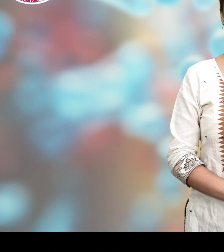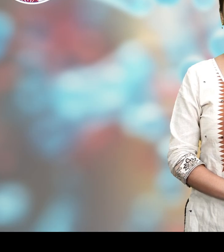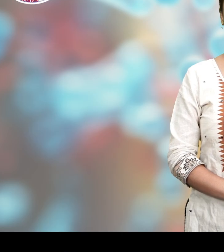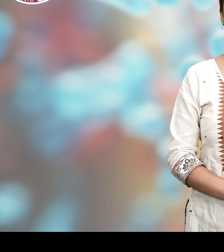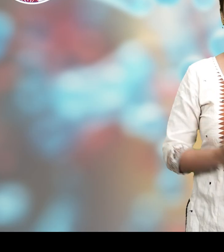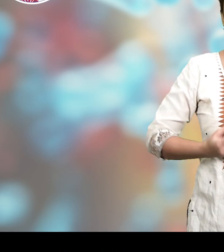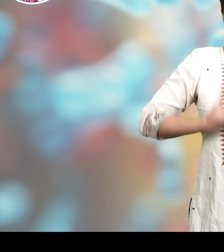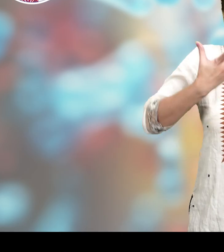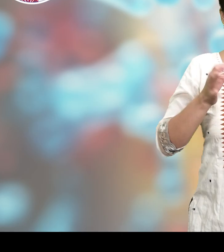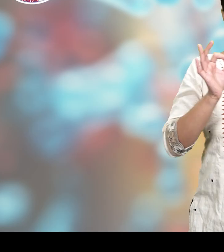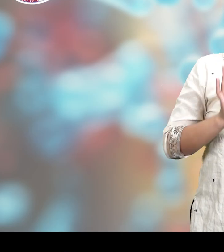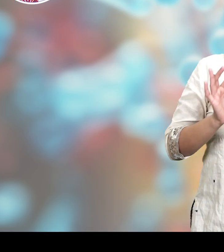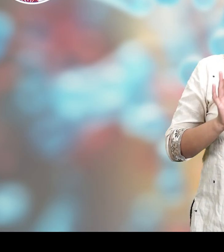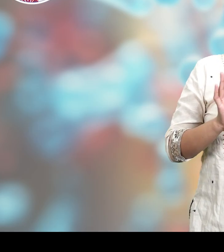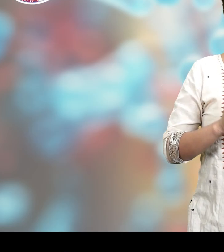Not surprisingly,